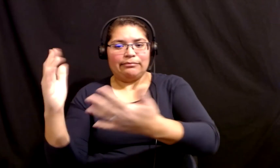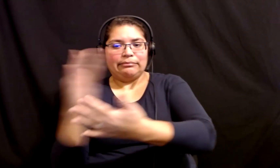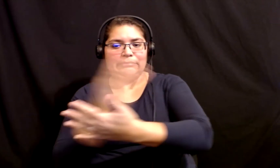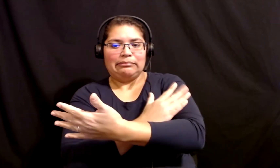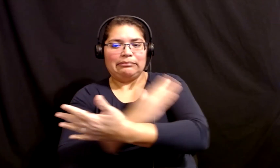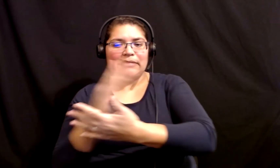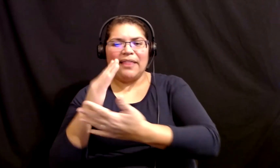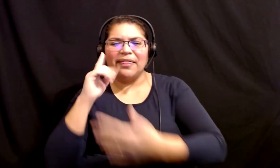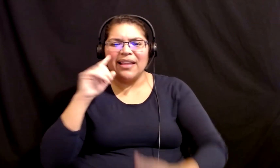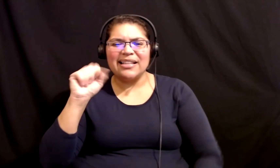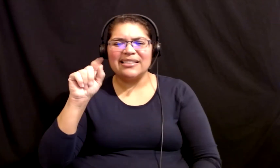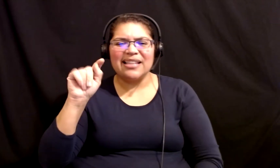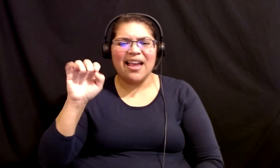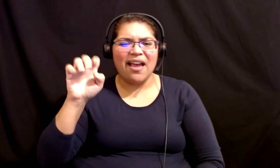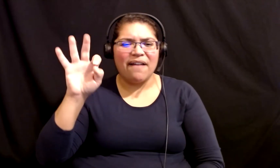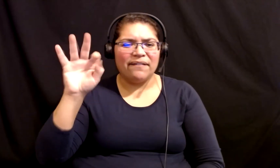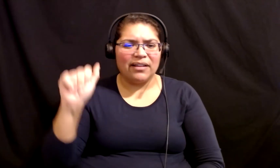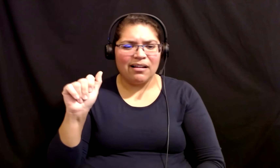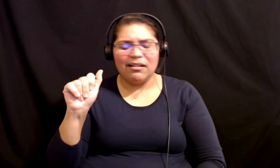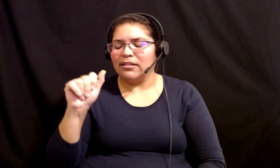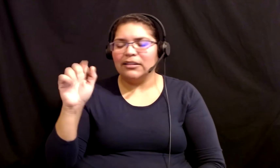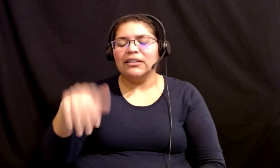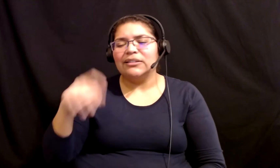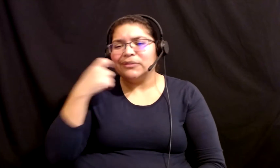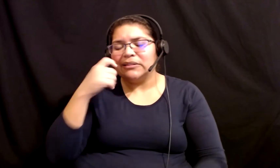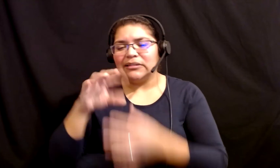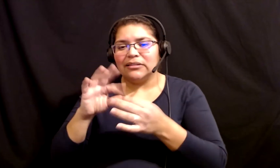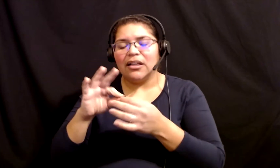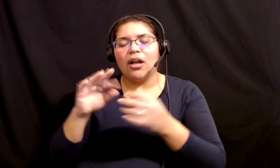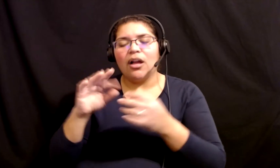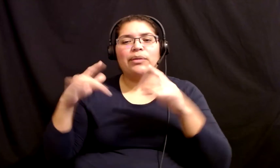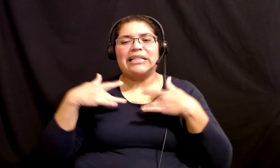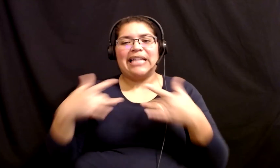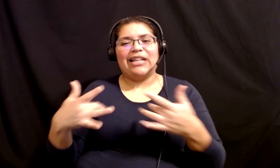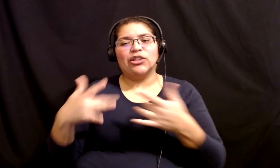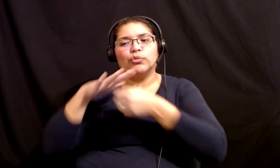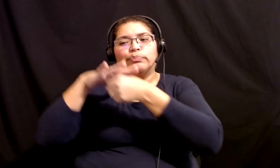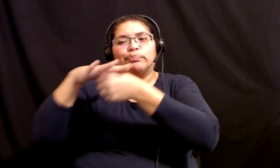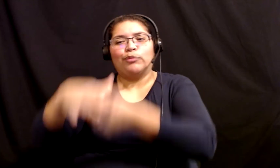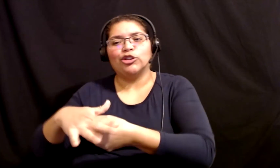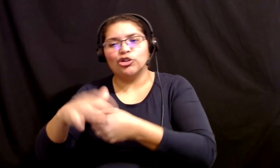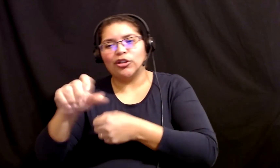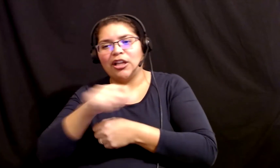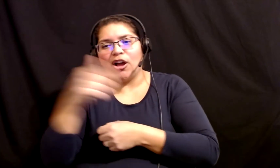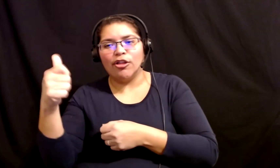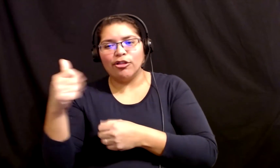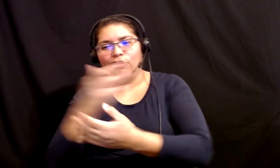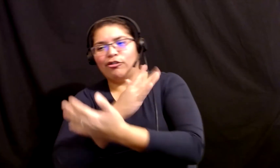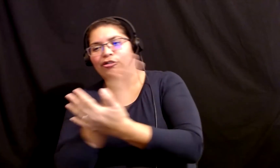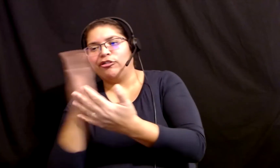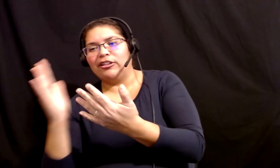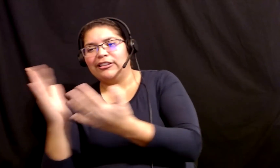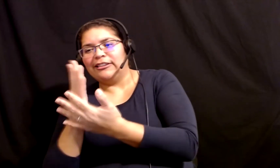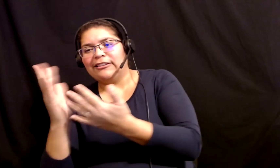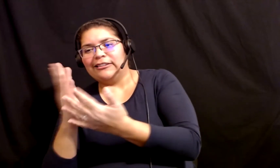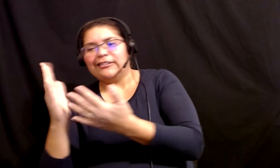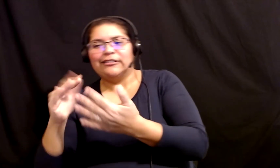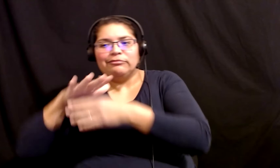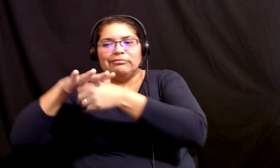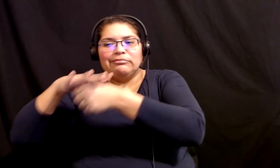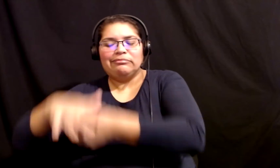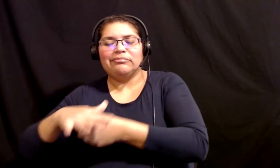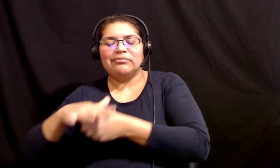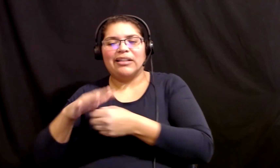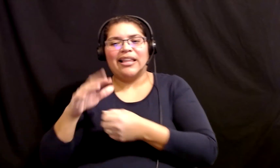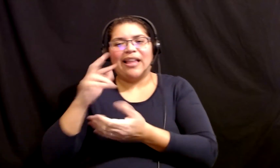Stefka that identified that what we end up just putting pressure on another end of that that sort of resource